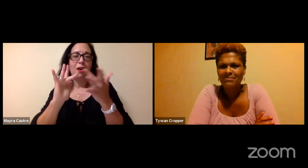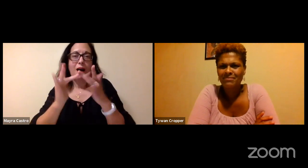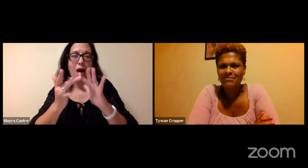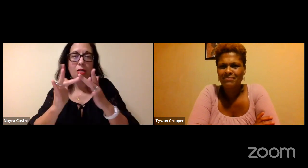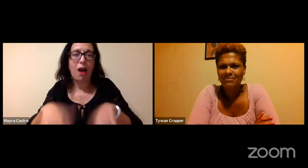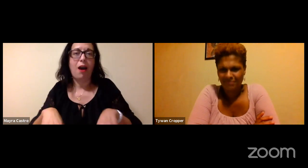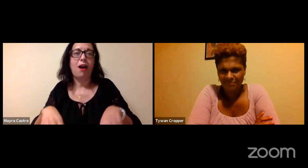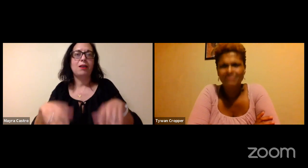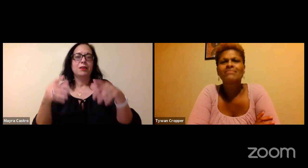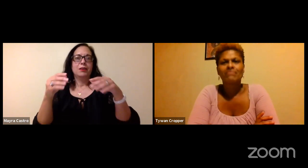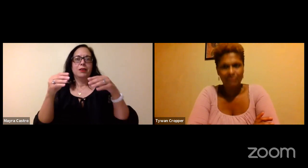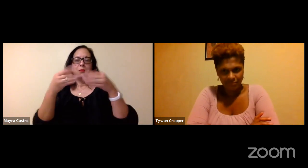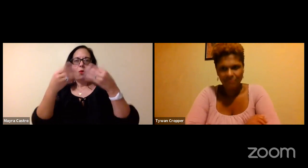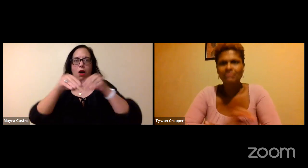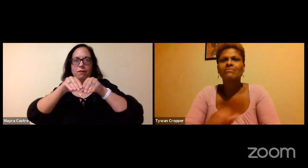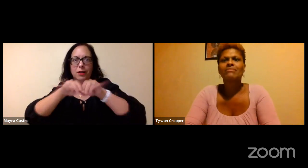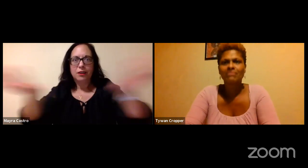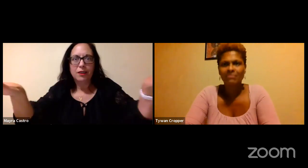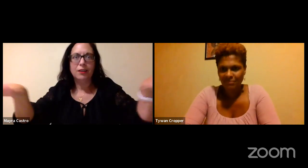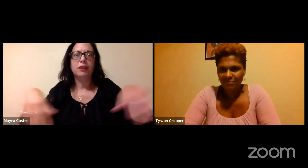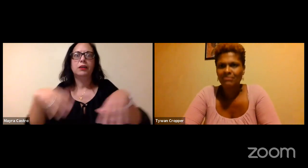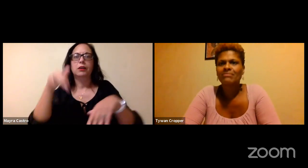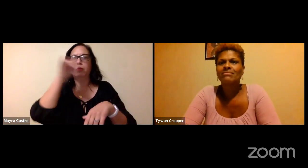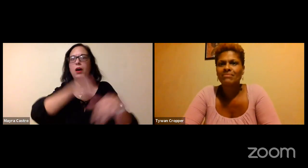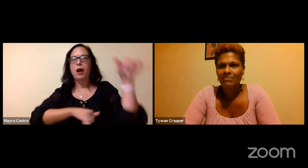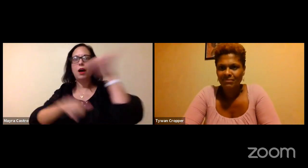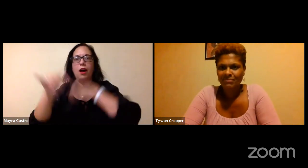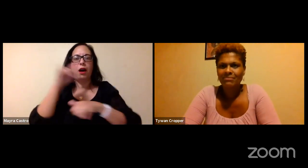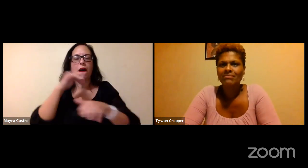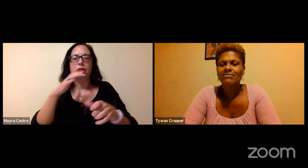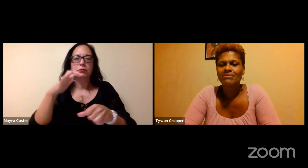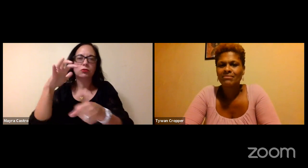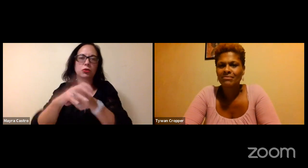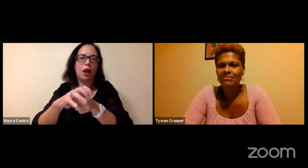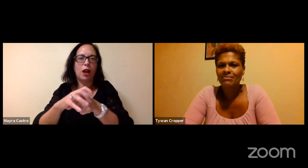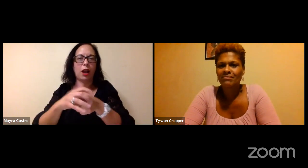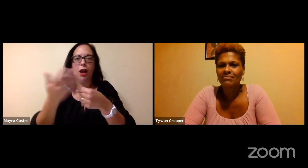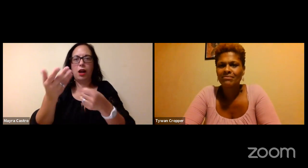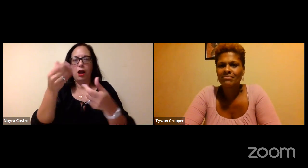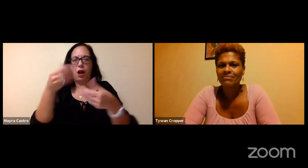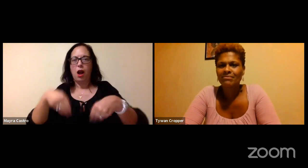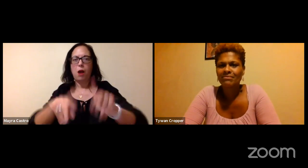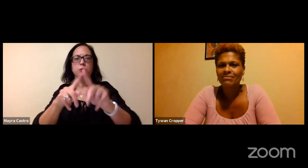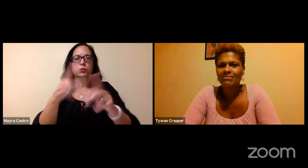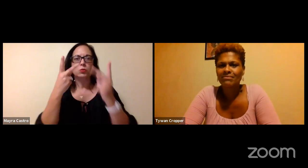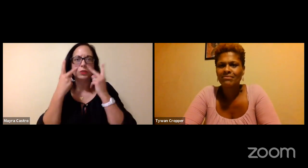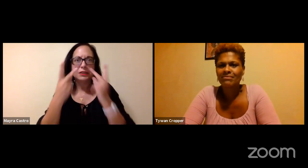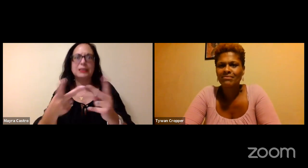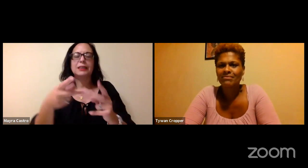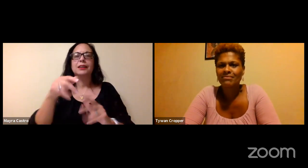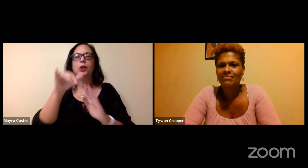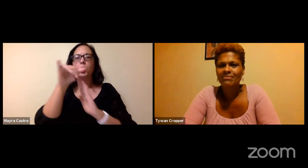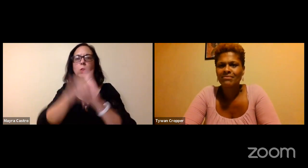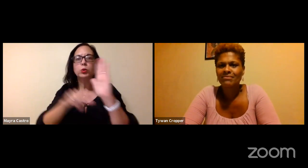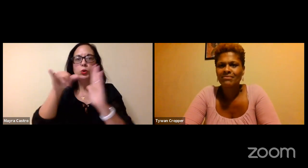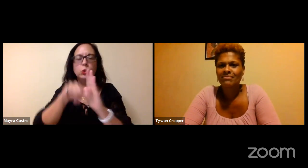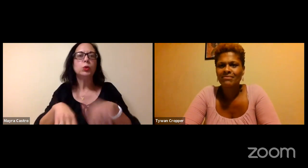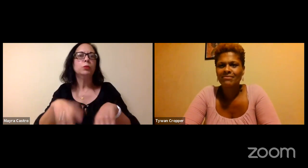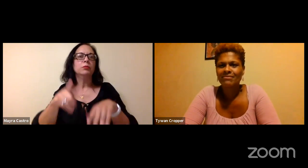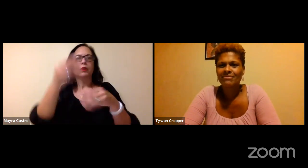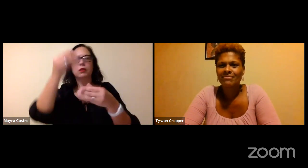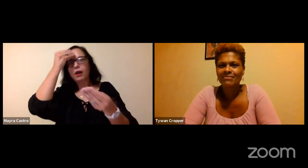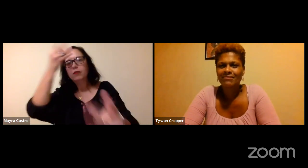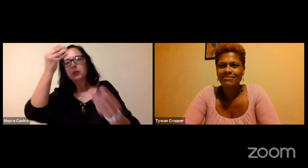not enough role models, deaf counselors, deaf teachers, We need to have more of those. We